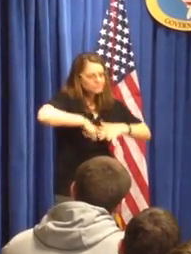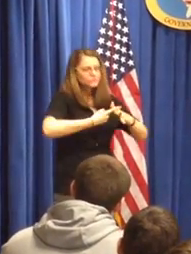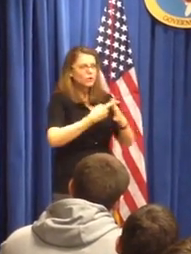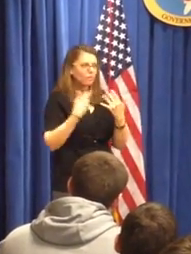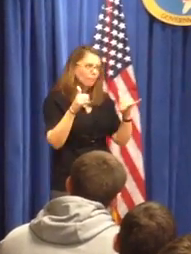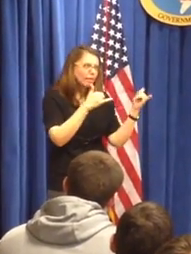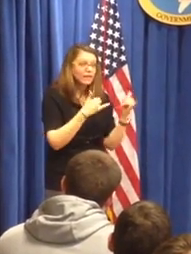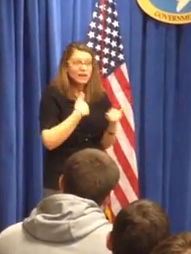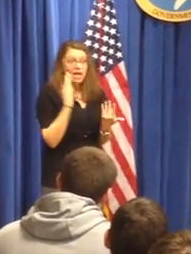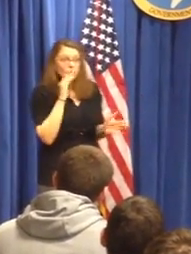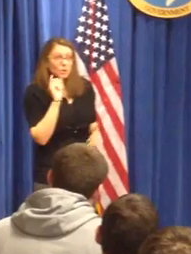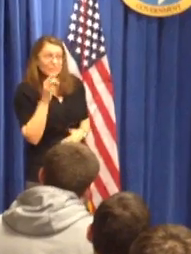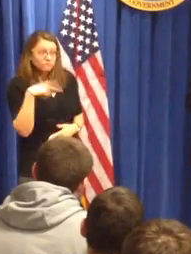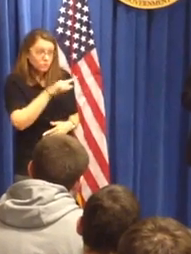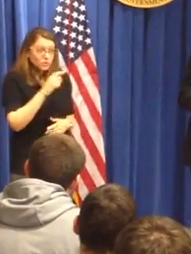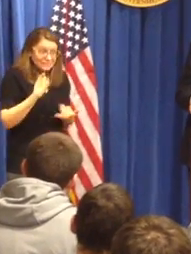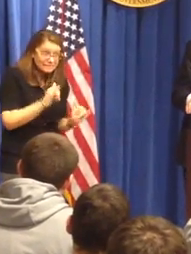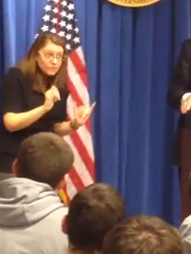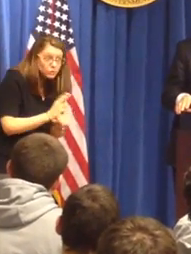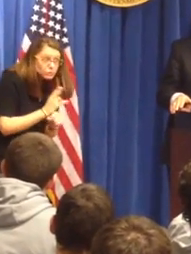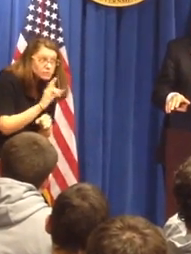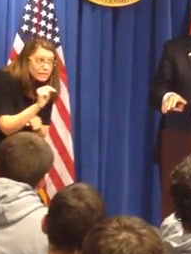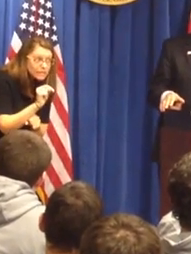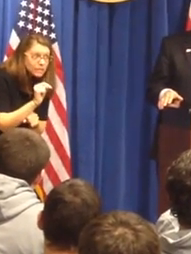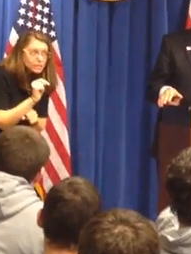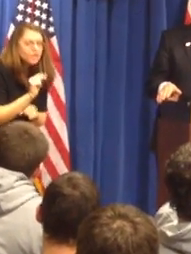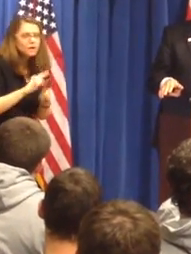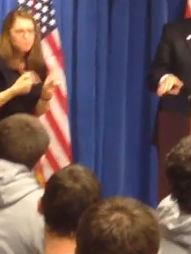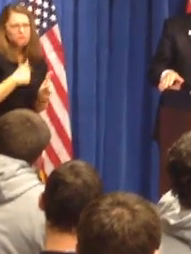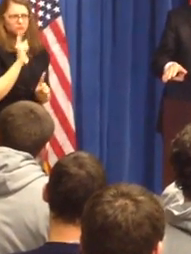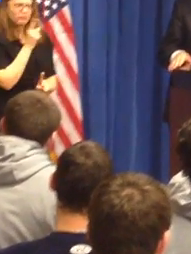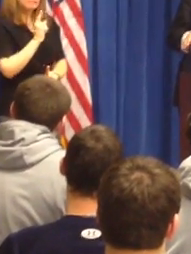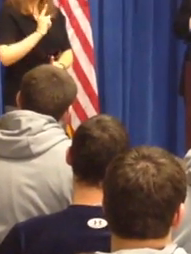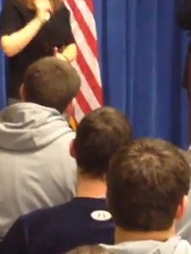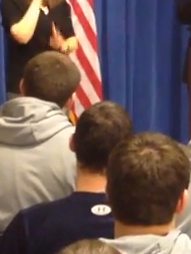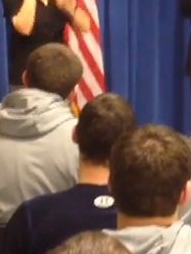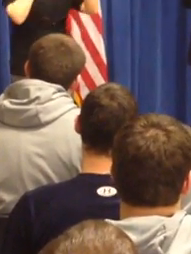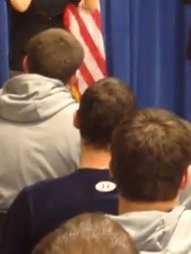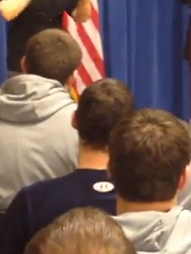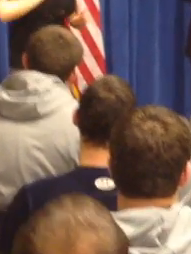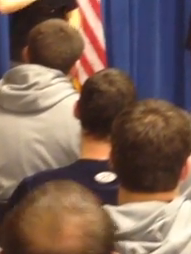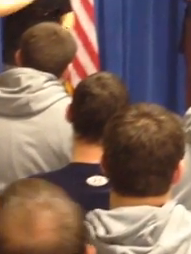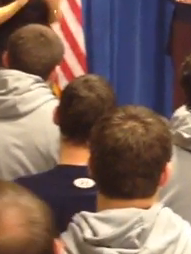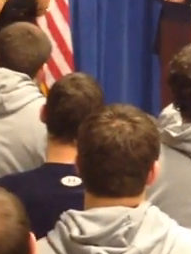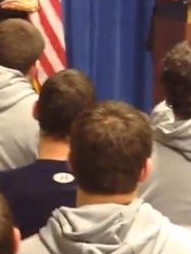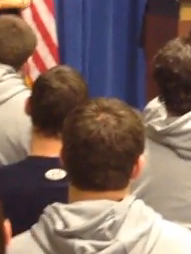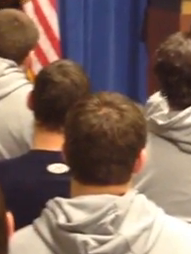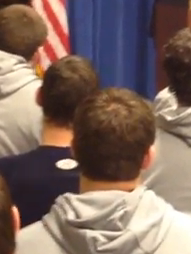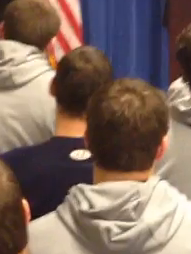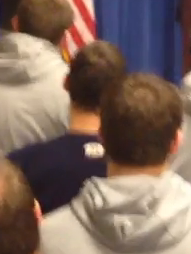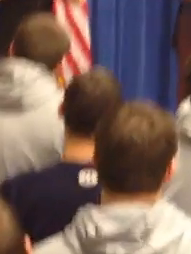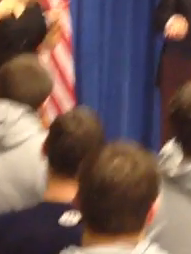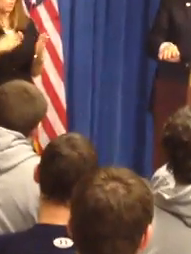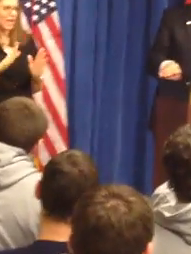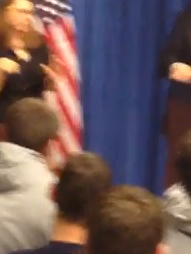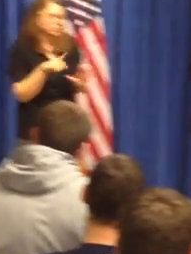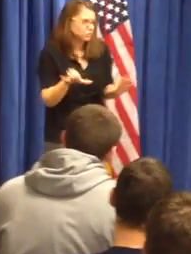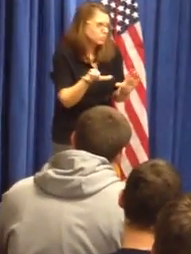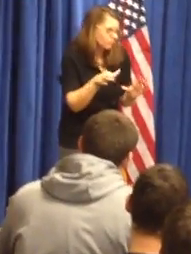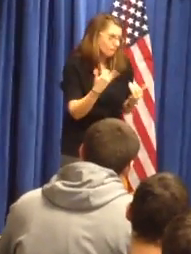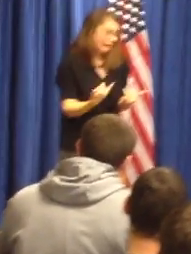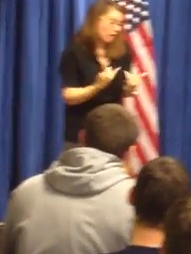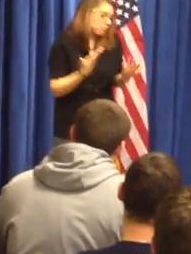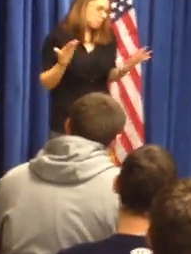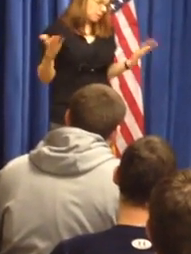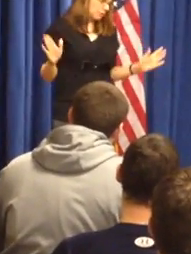I don't know if that's still done, but it was one of the most innovative things. Maybe you all have a different way of doing it now. But